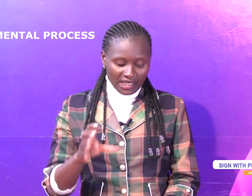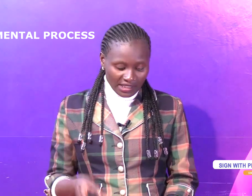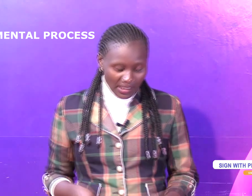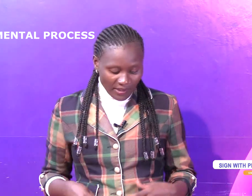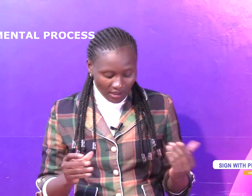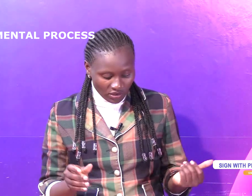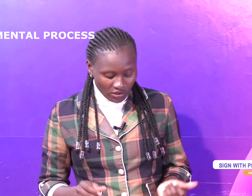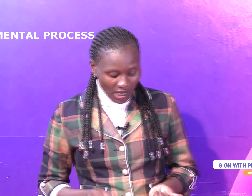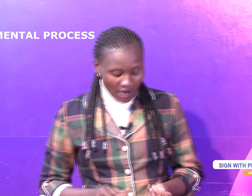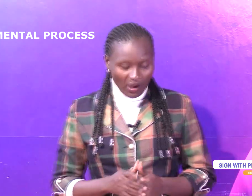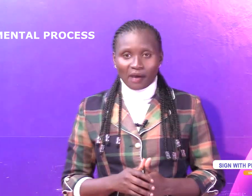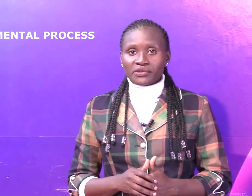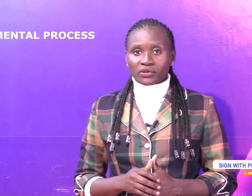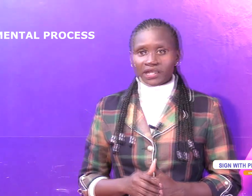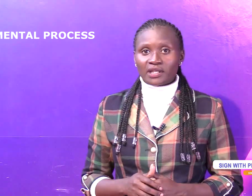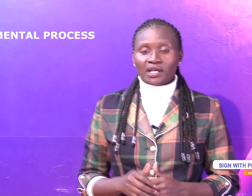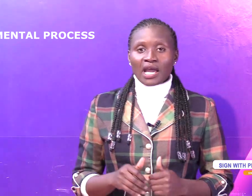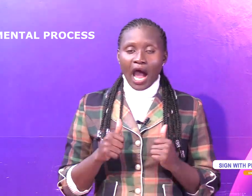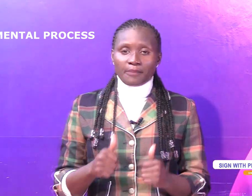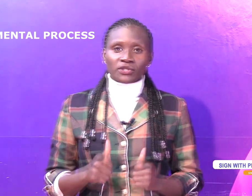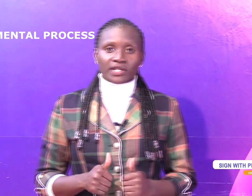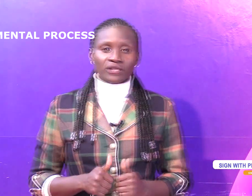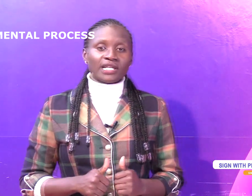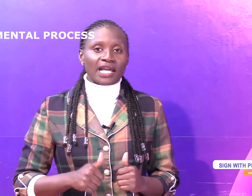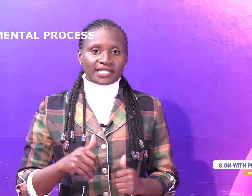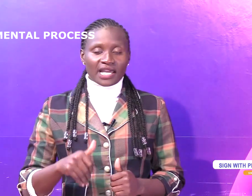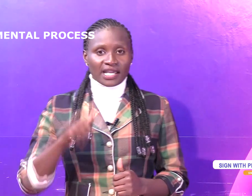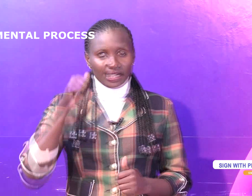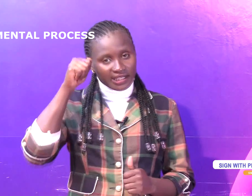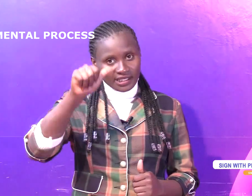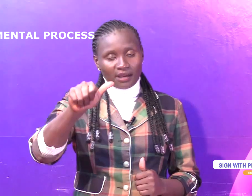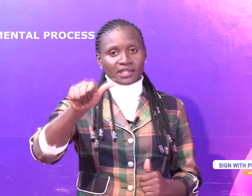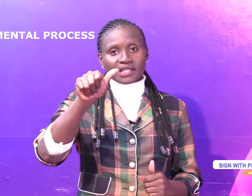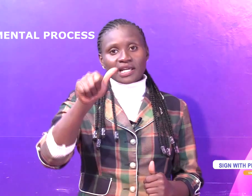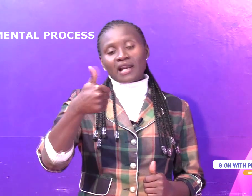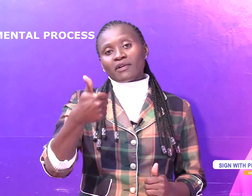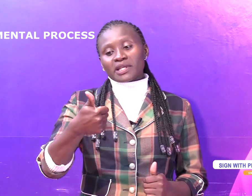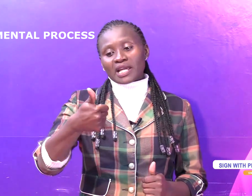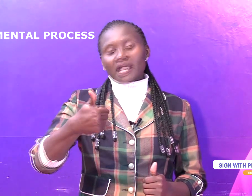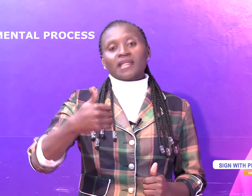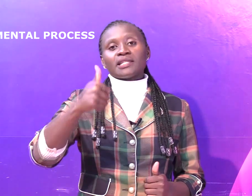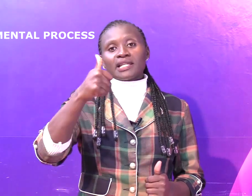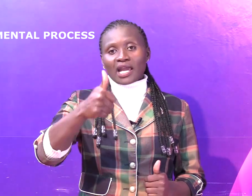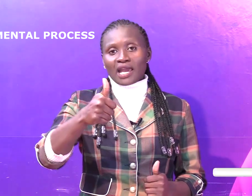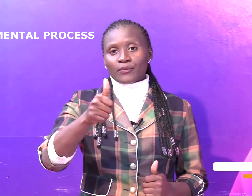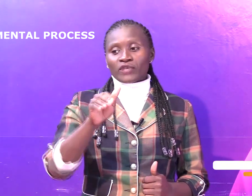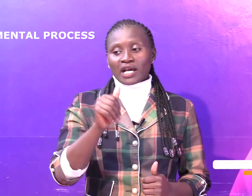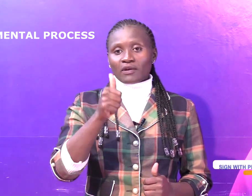And then also have abstract. Abstract, using a letter A. Same, this is the alphabet A. This is letter A, alphabet